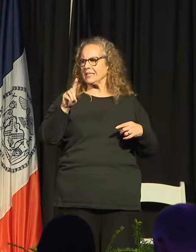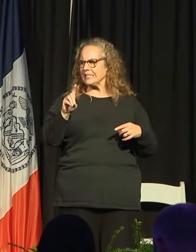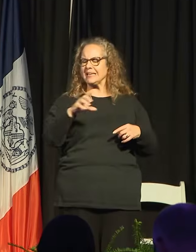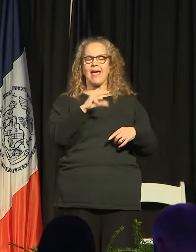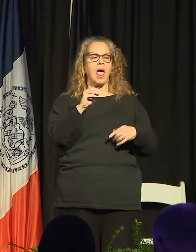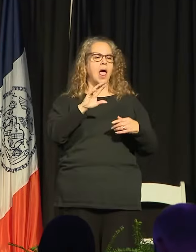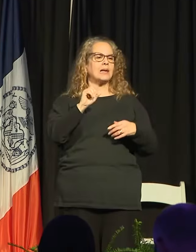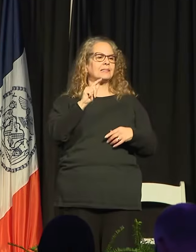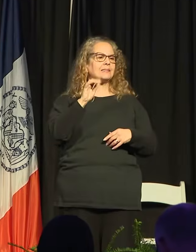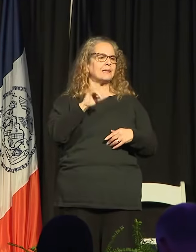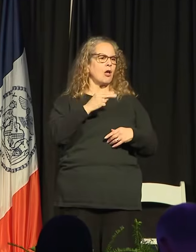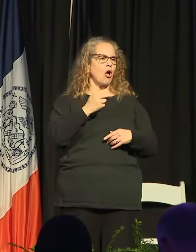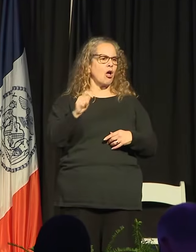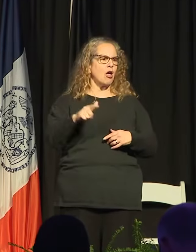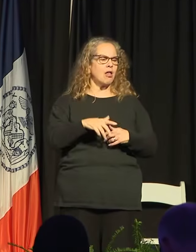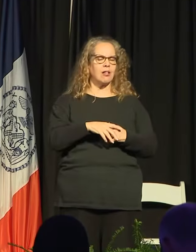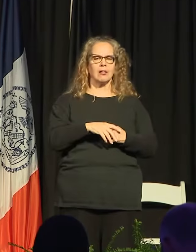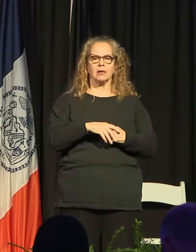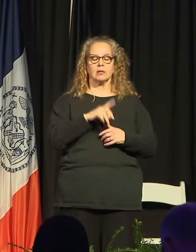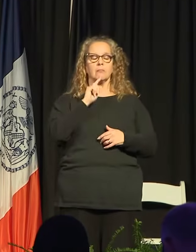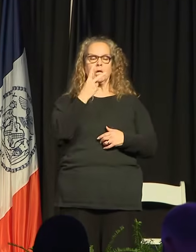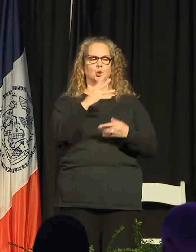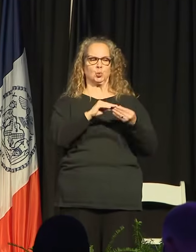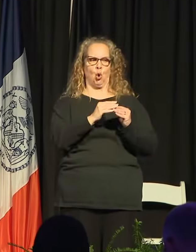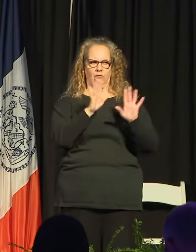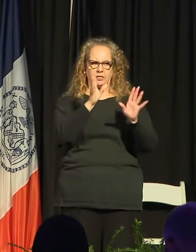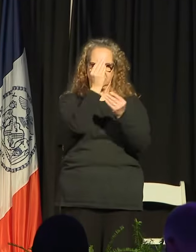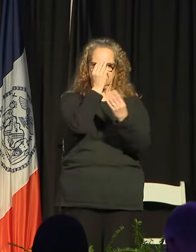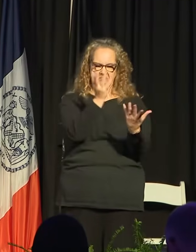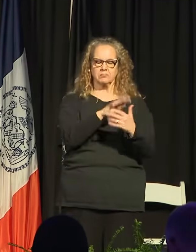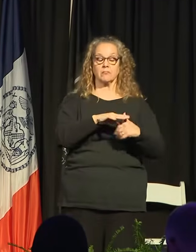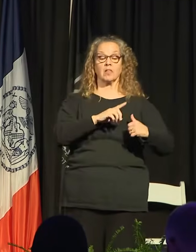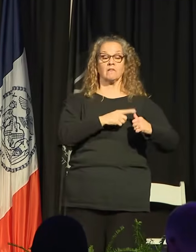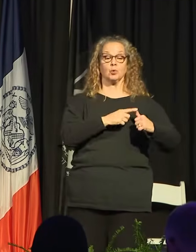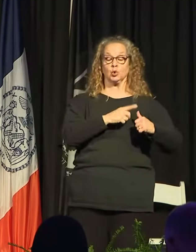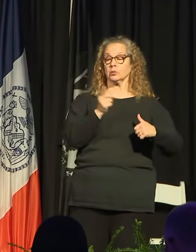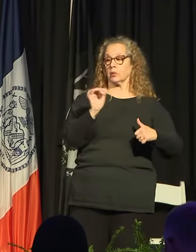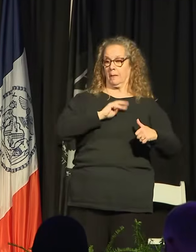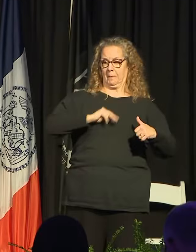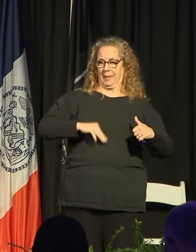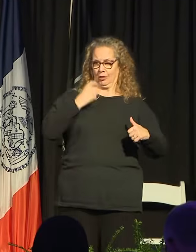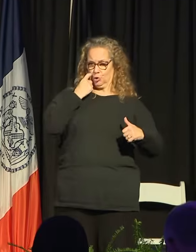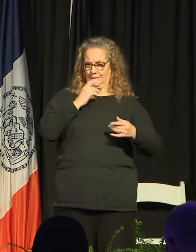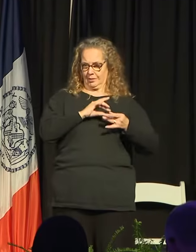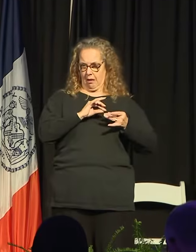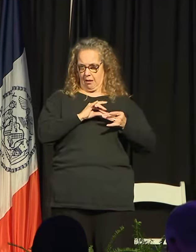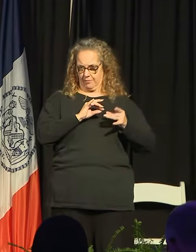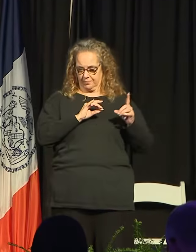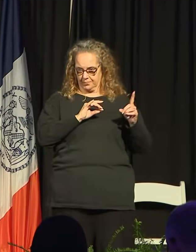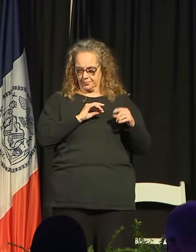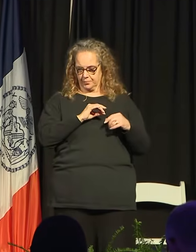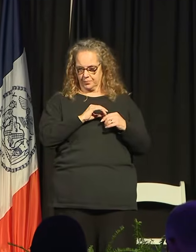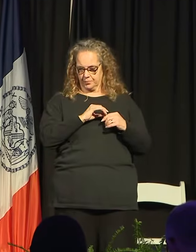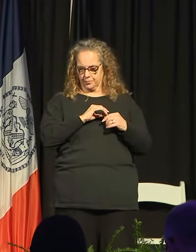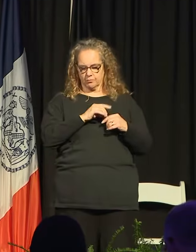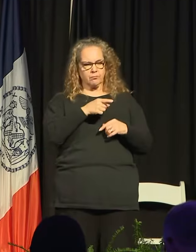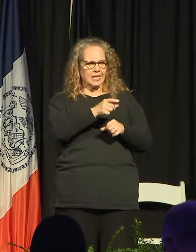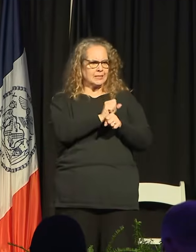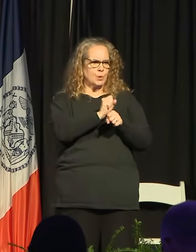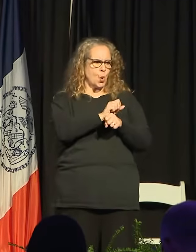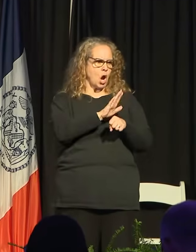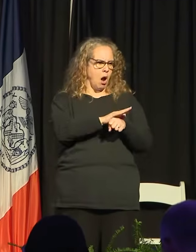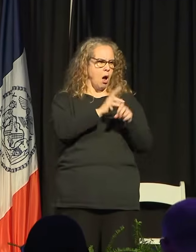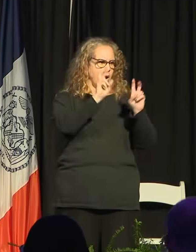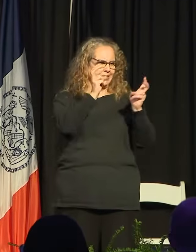And I'll say, give you two stories. The first one, as the mayor said, he's been working on these issues for a